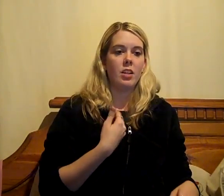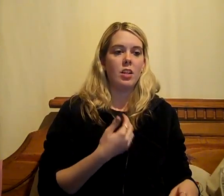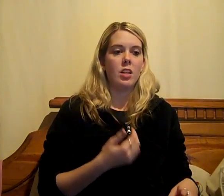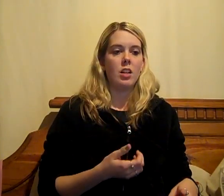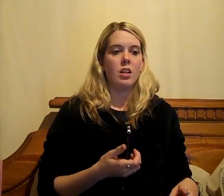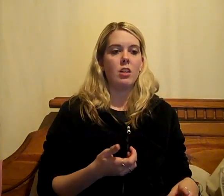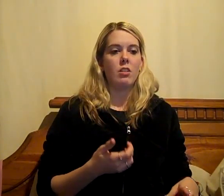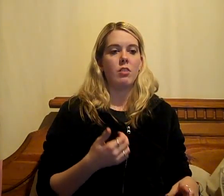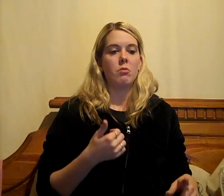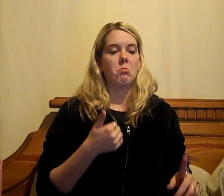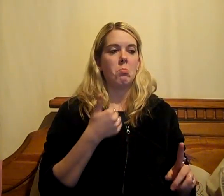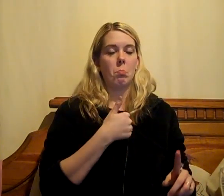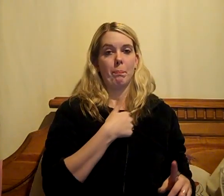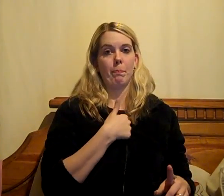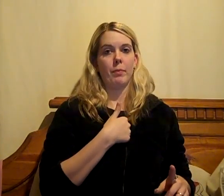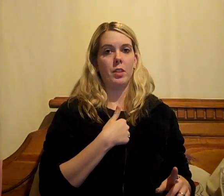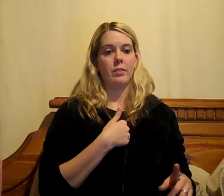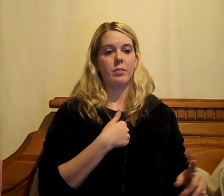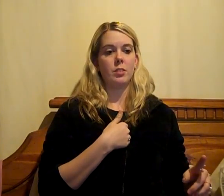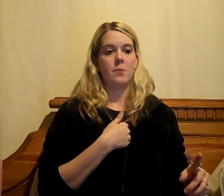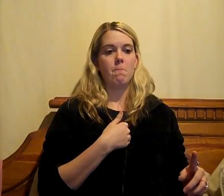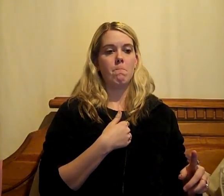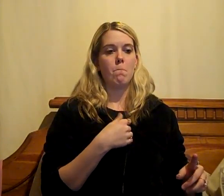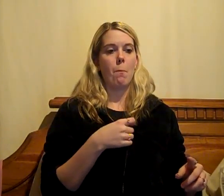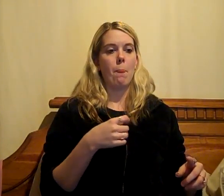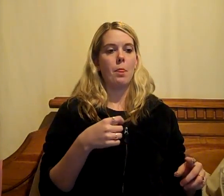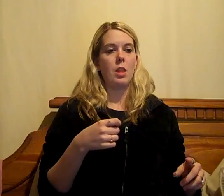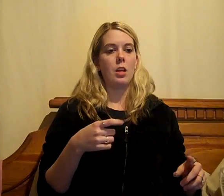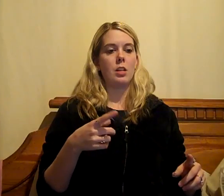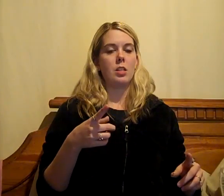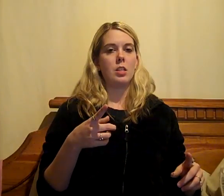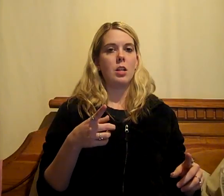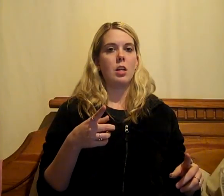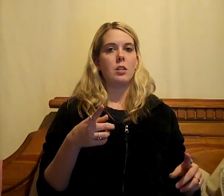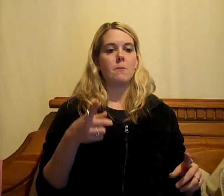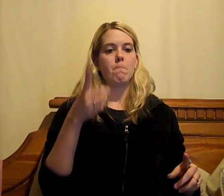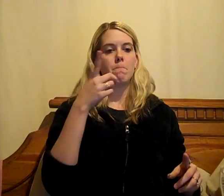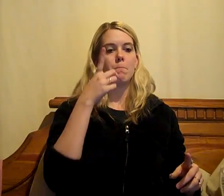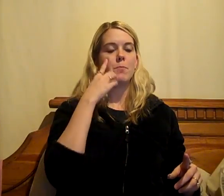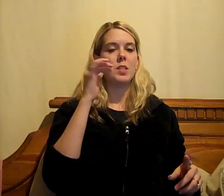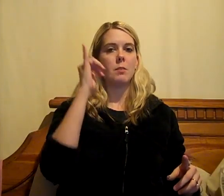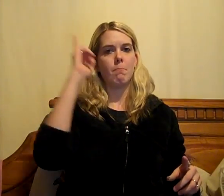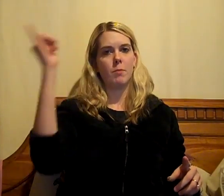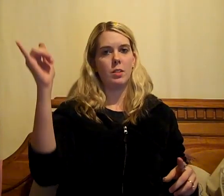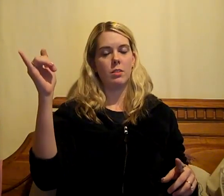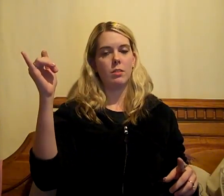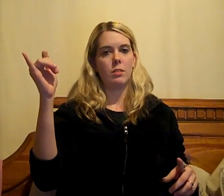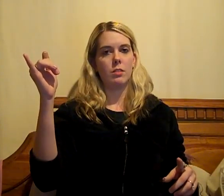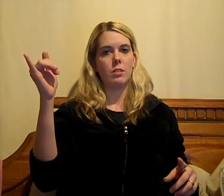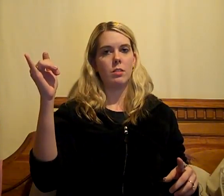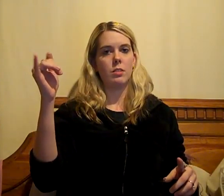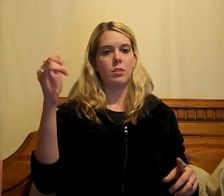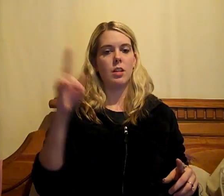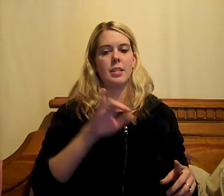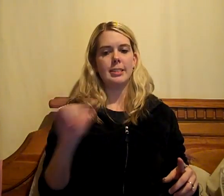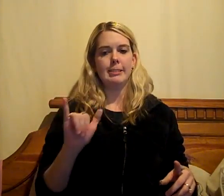can do this just if you need bruises of some sort. And this is the mustard yellow. the other half of the